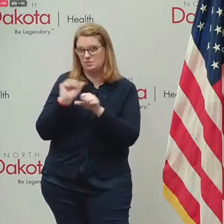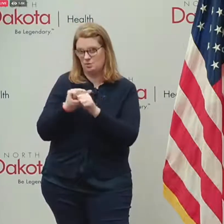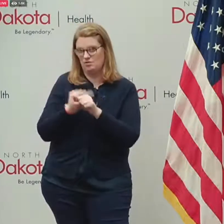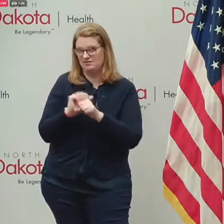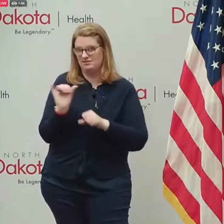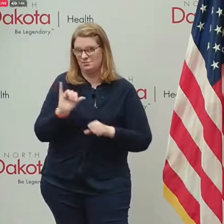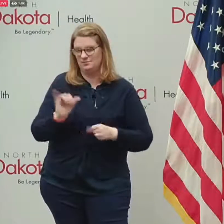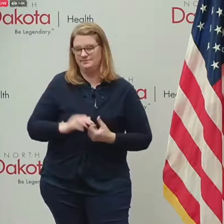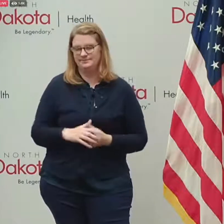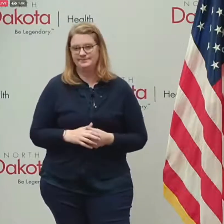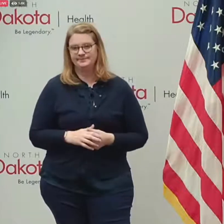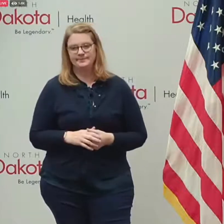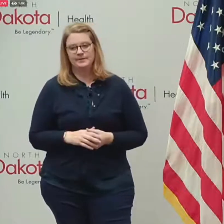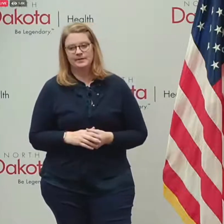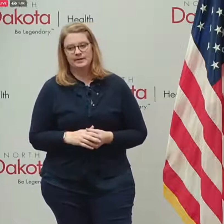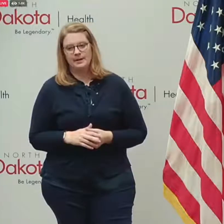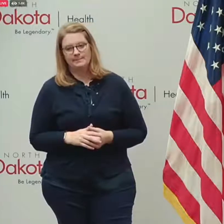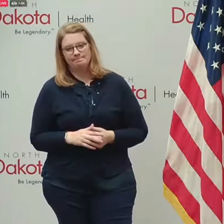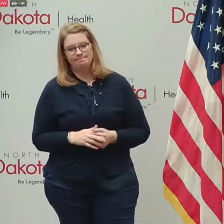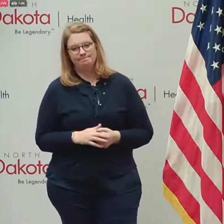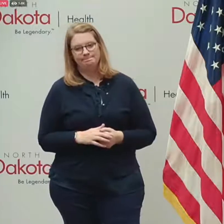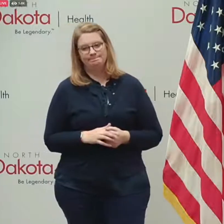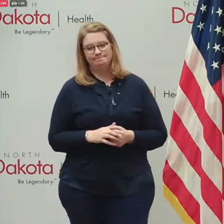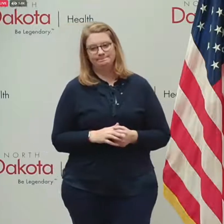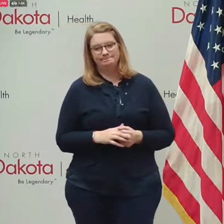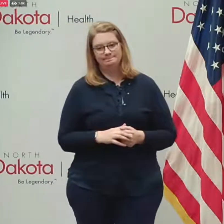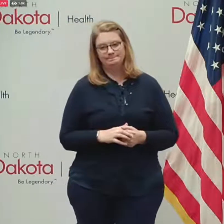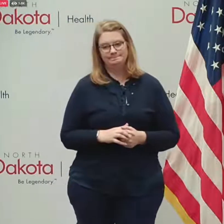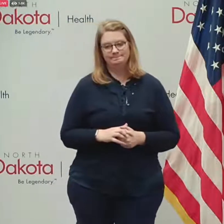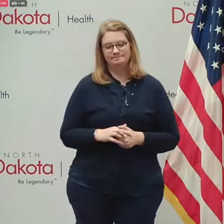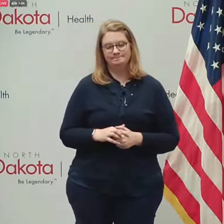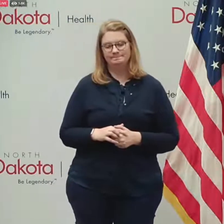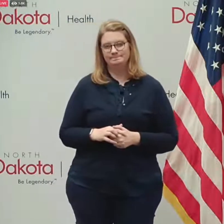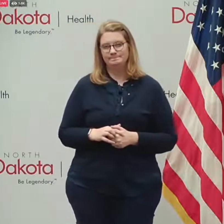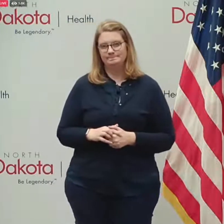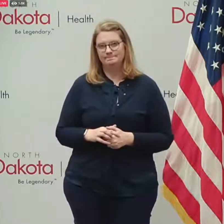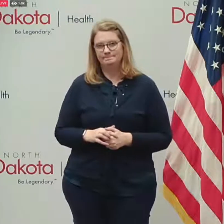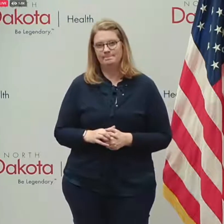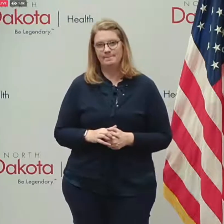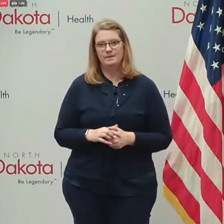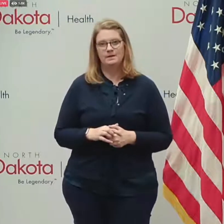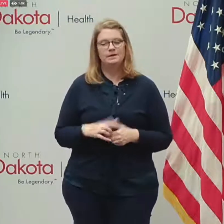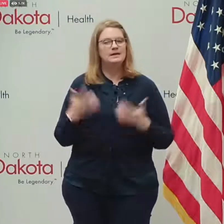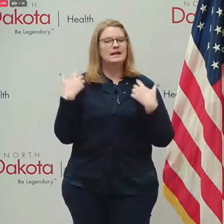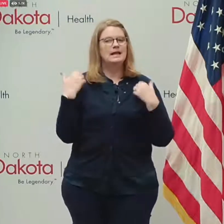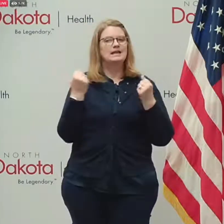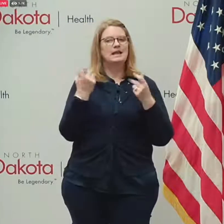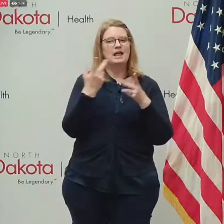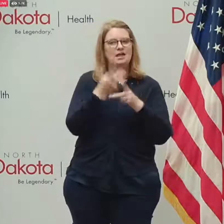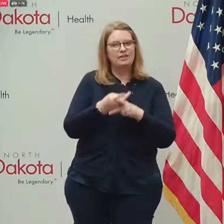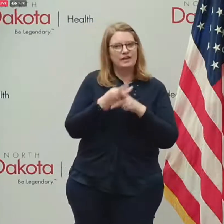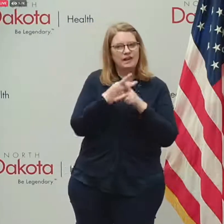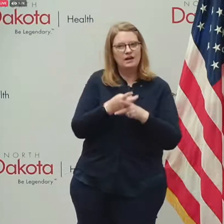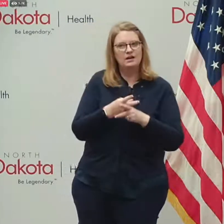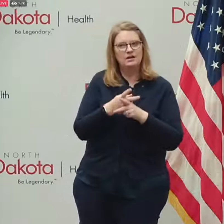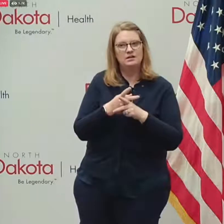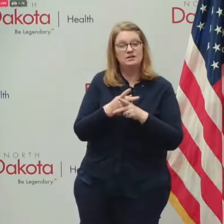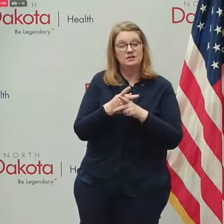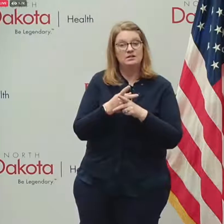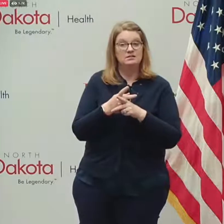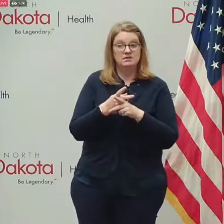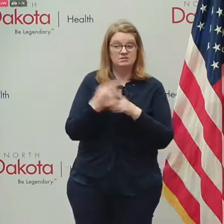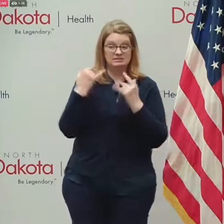But like I said, and it's interesting in healthcare where some of the people that we're asking to collaborate are